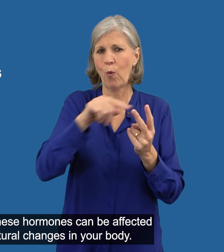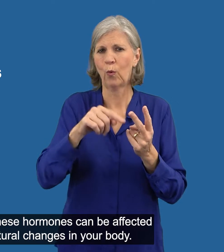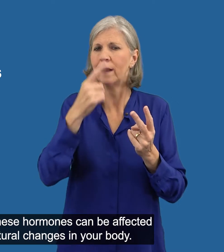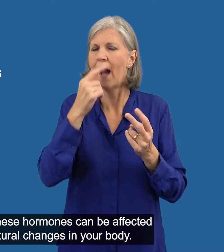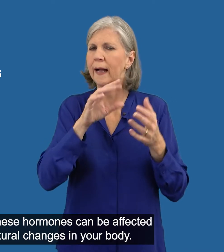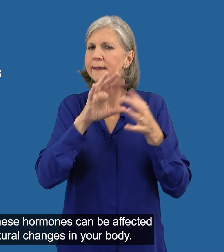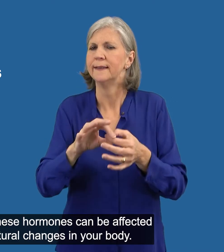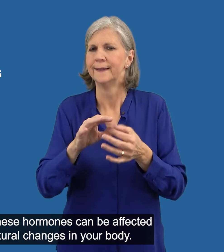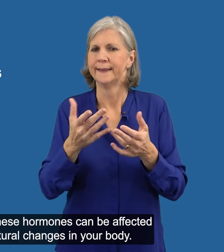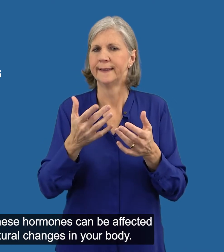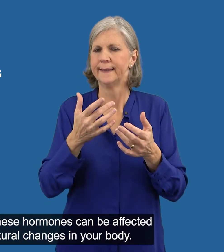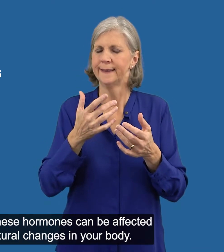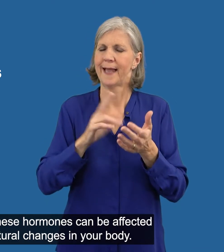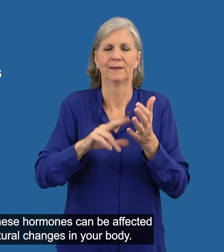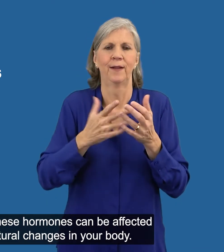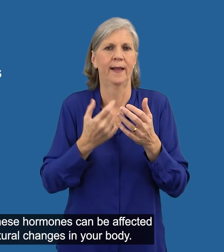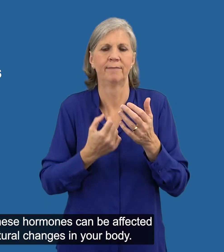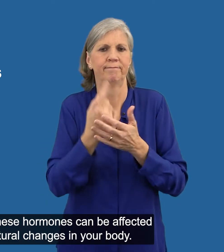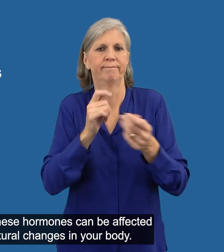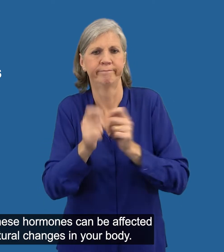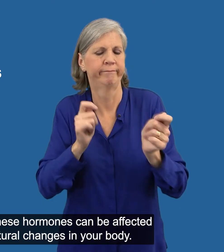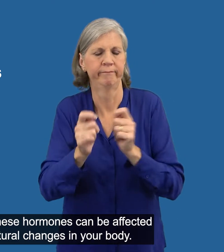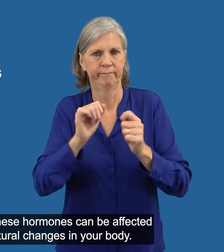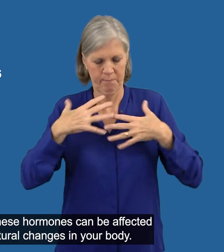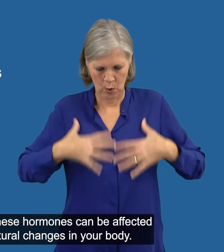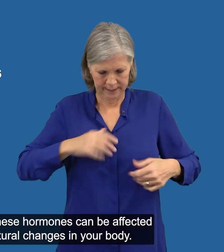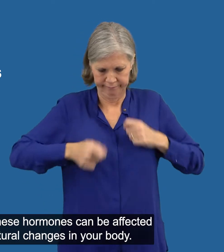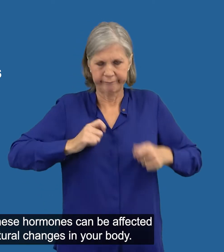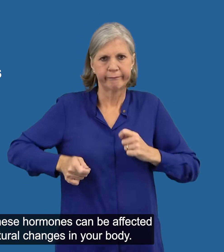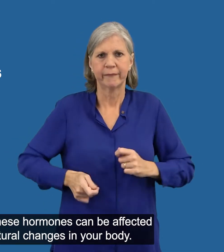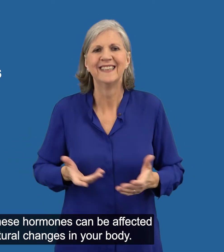Both of these hormones can be affected by natural changes in your body.